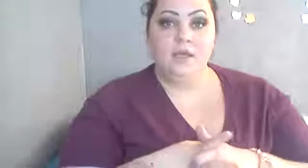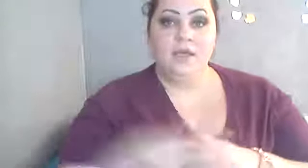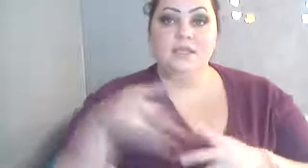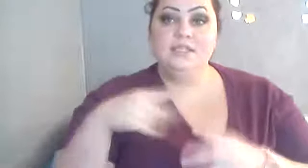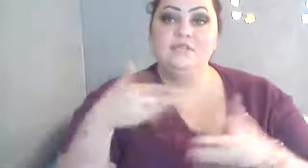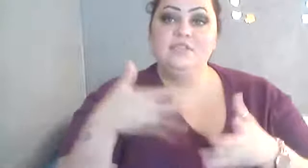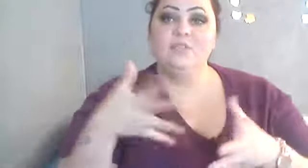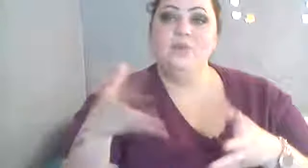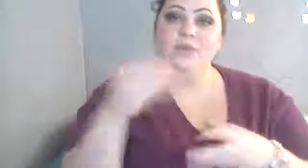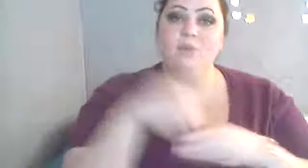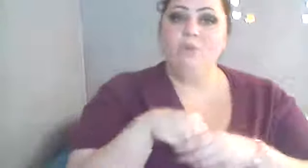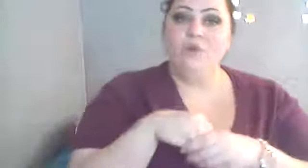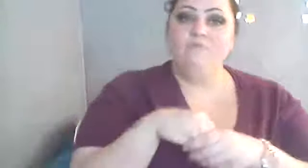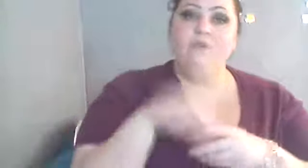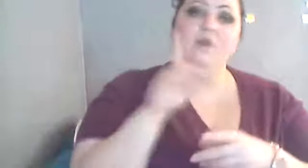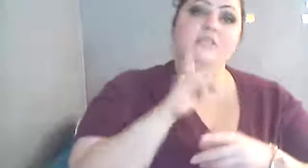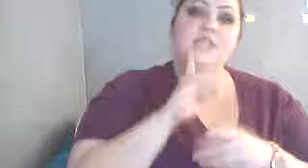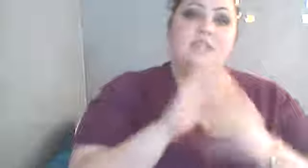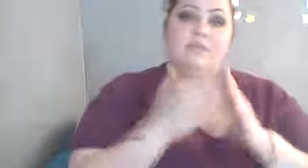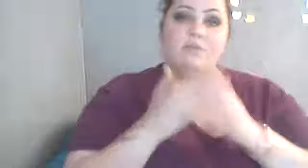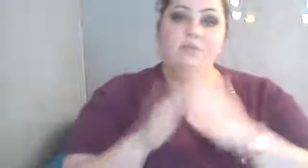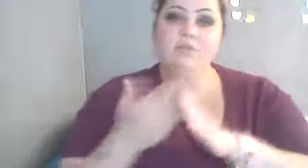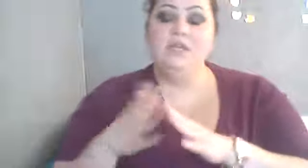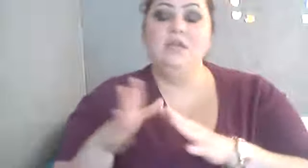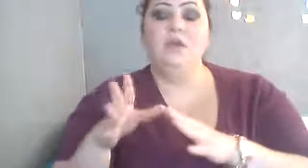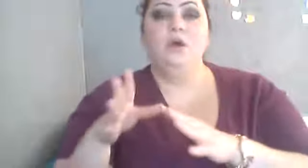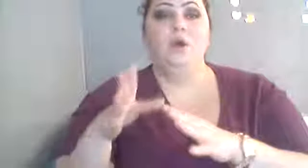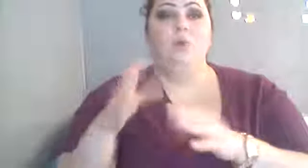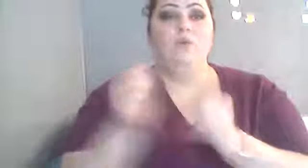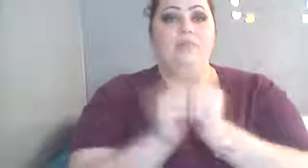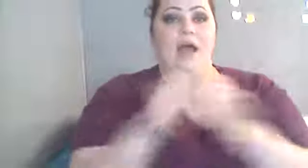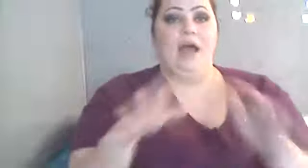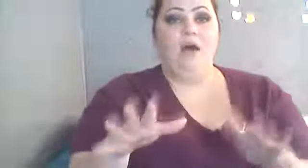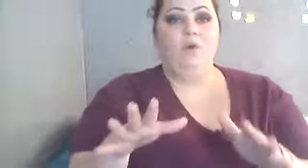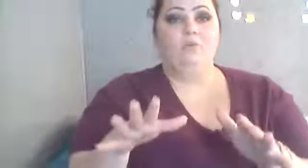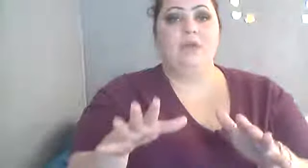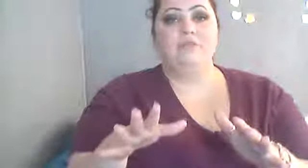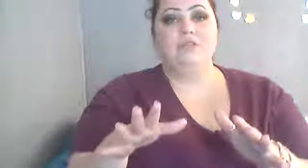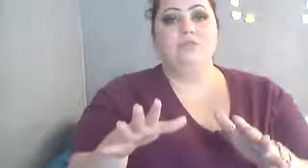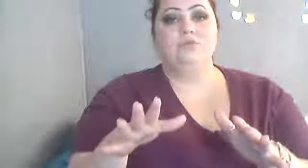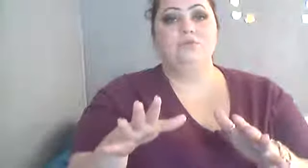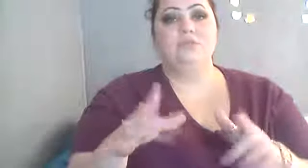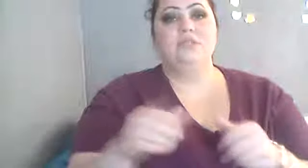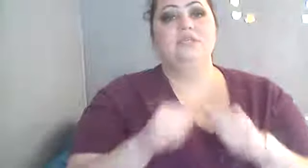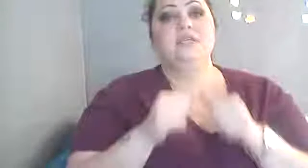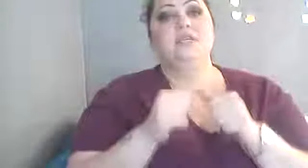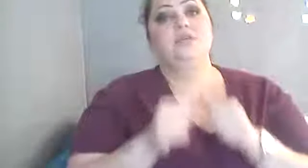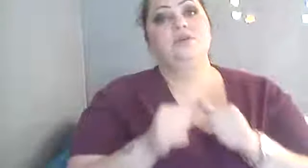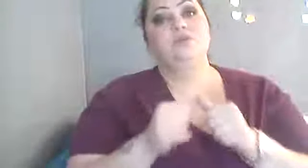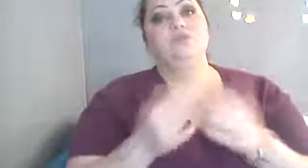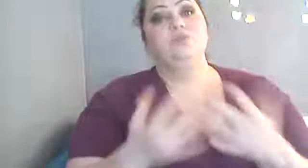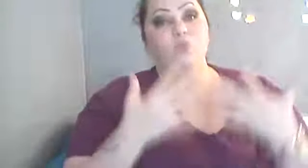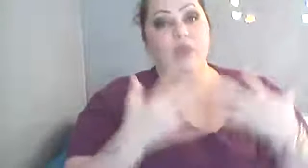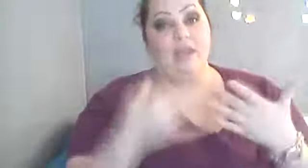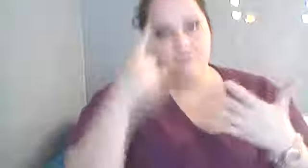And this gives us a way to become more involved in the deaf community without having to continue to wait for